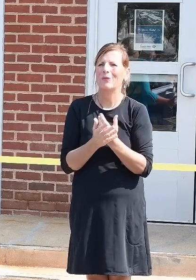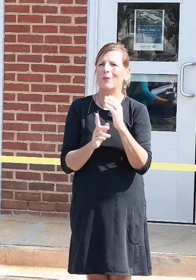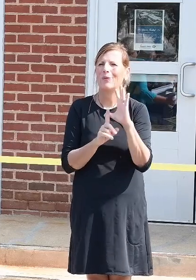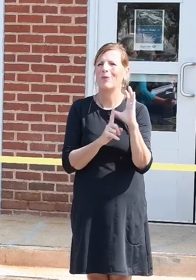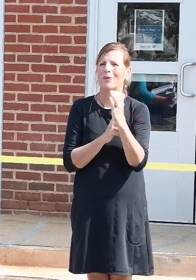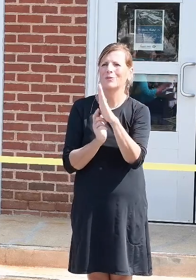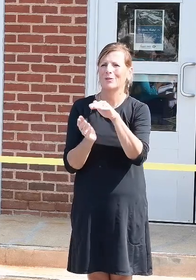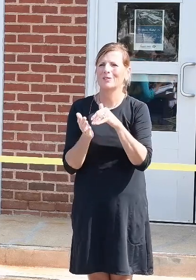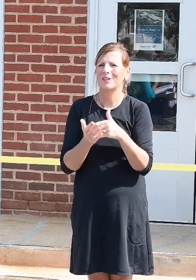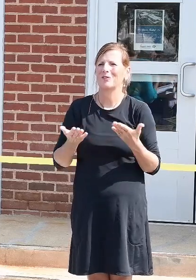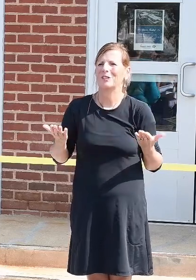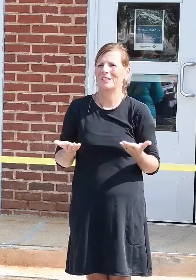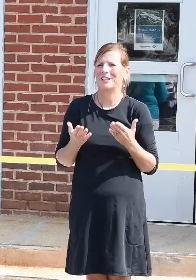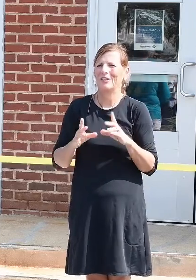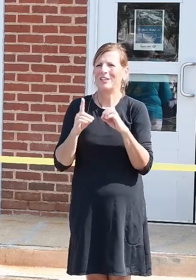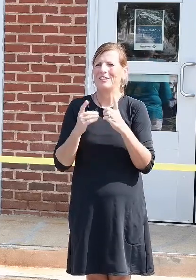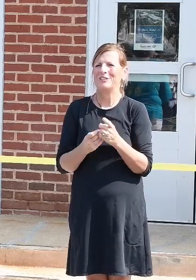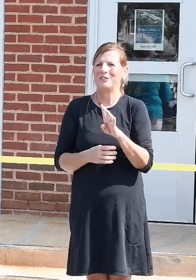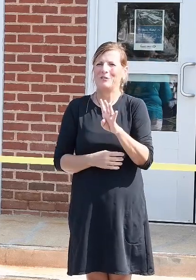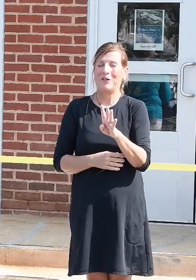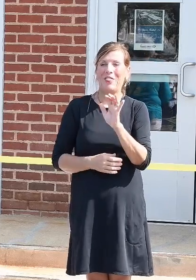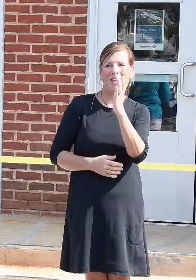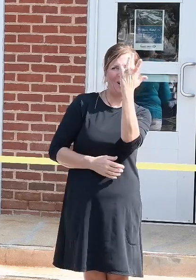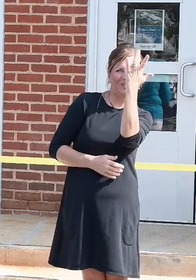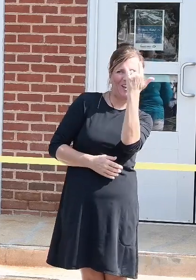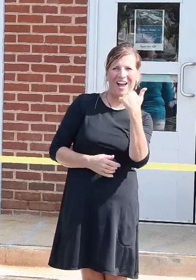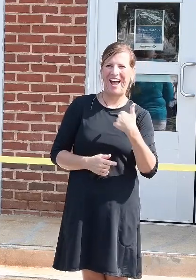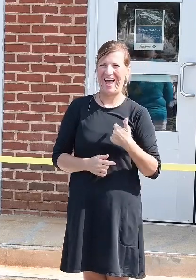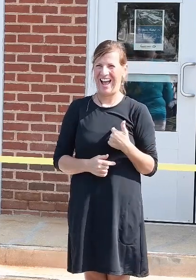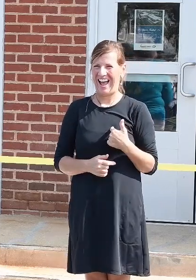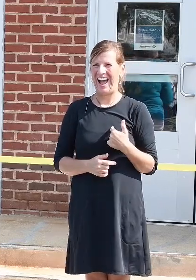is located, which is why I get a minute to address you all.